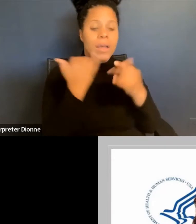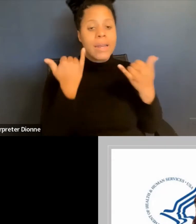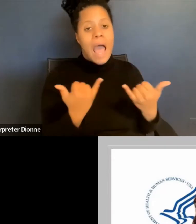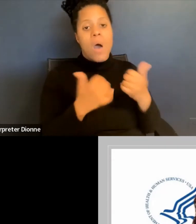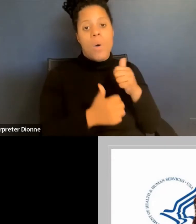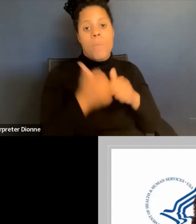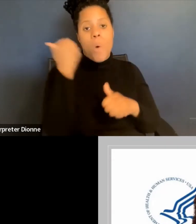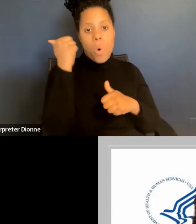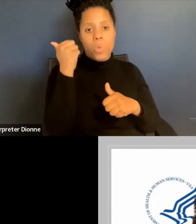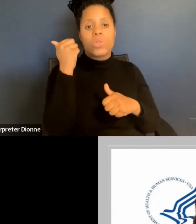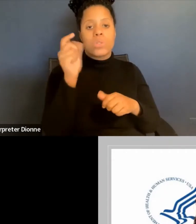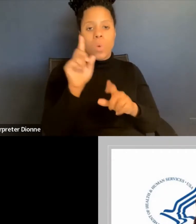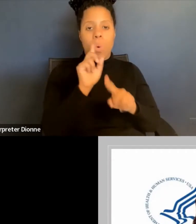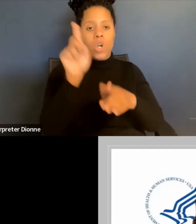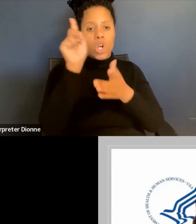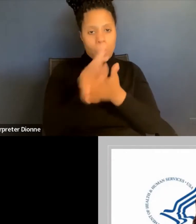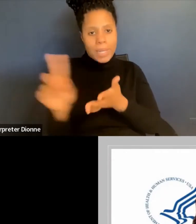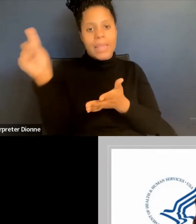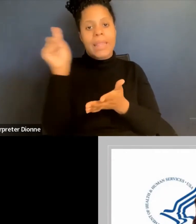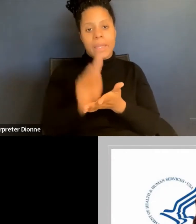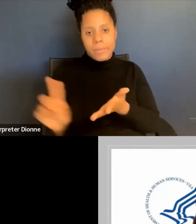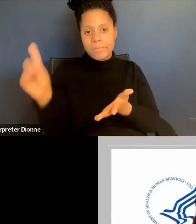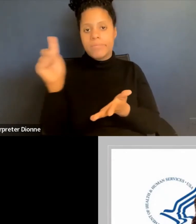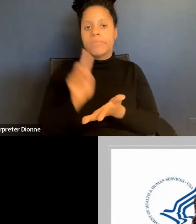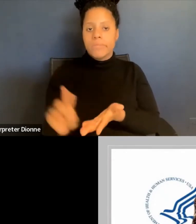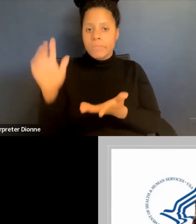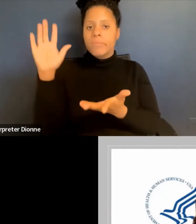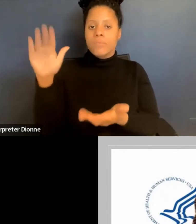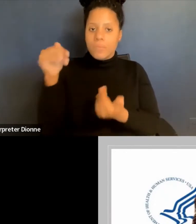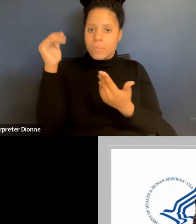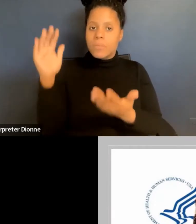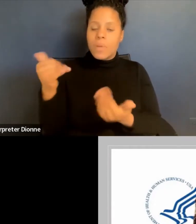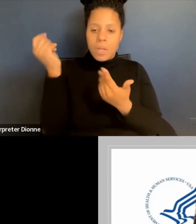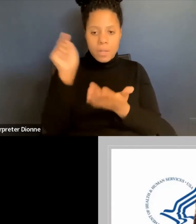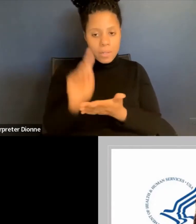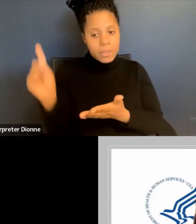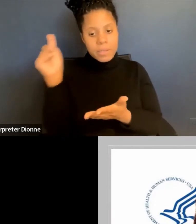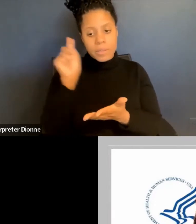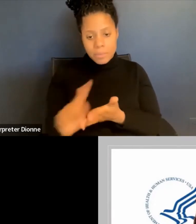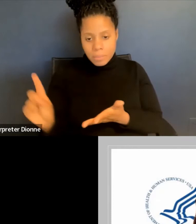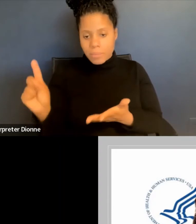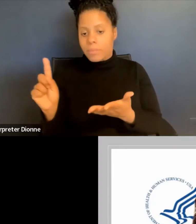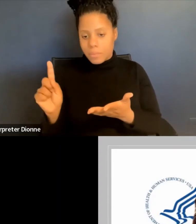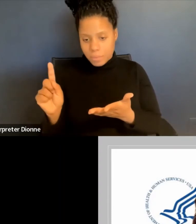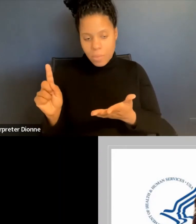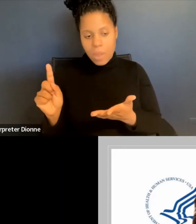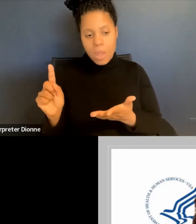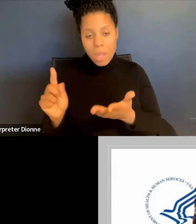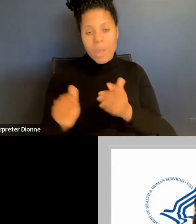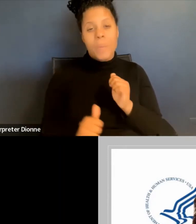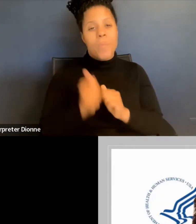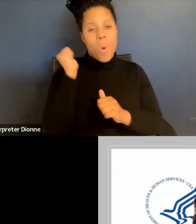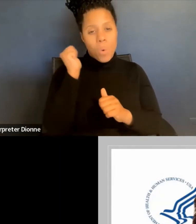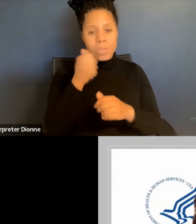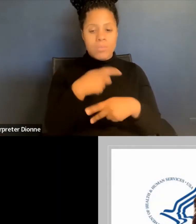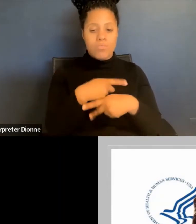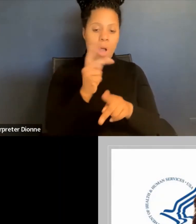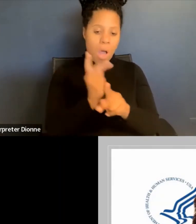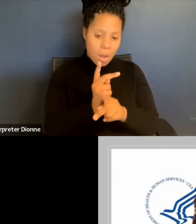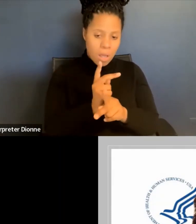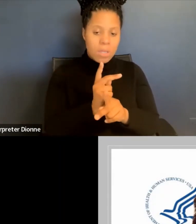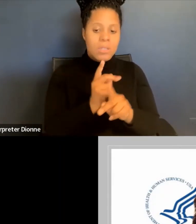weekly cadence. And, we do have for most of the products, testing in particular and